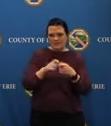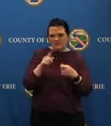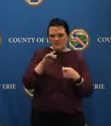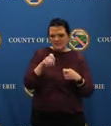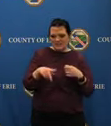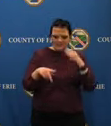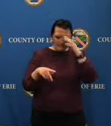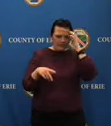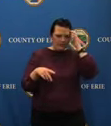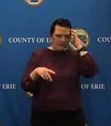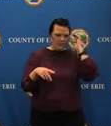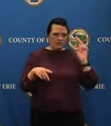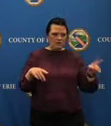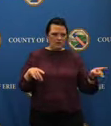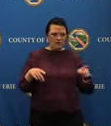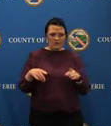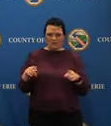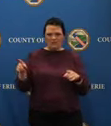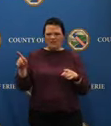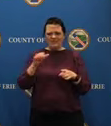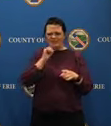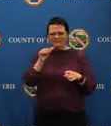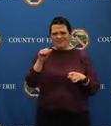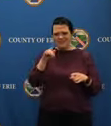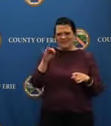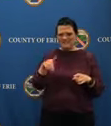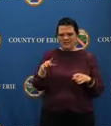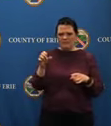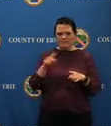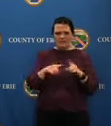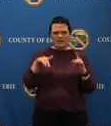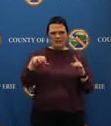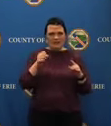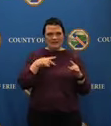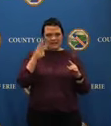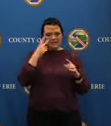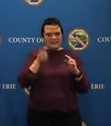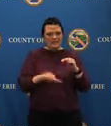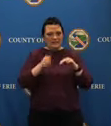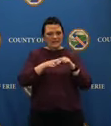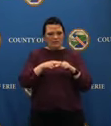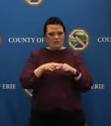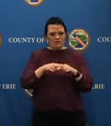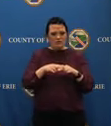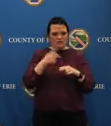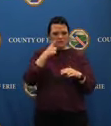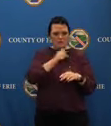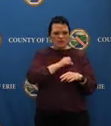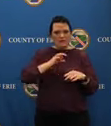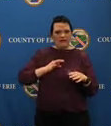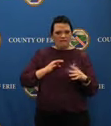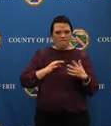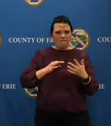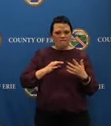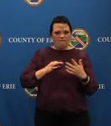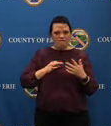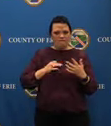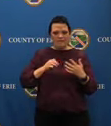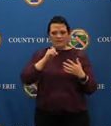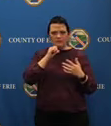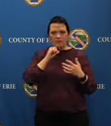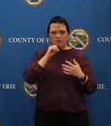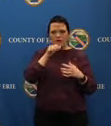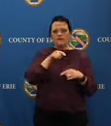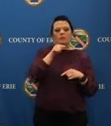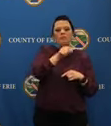code. These not by the zip code, but they were telling us that, yes, they're seeing increases in their staffing. They weren't necessarily pointing